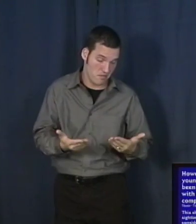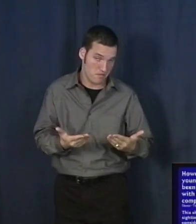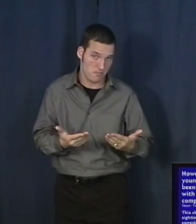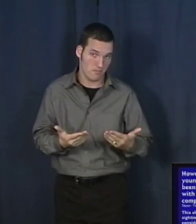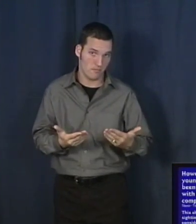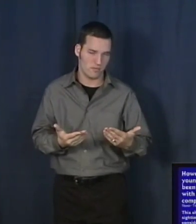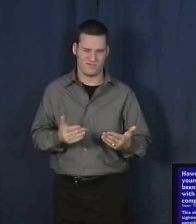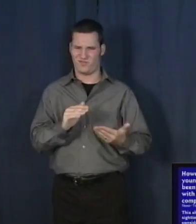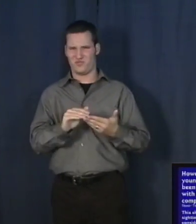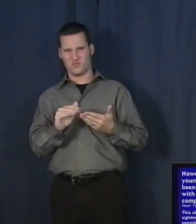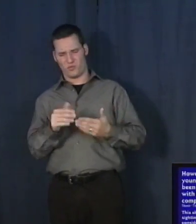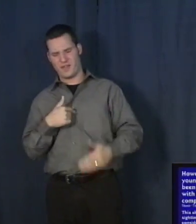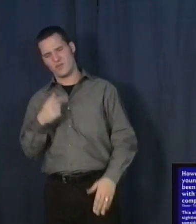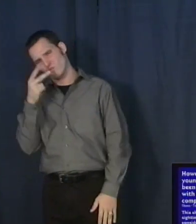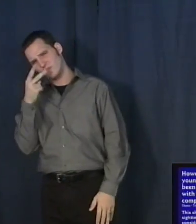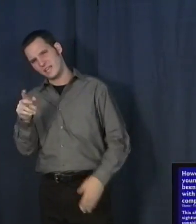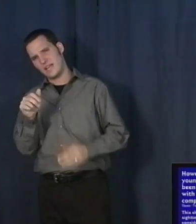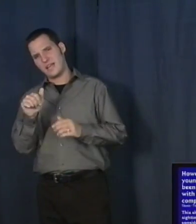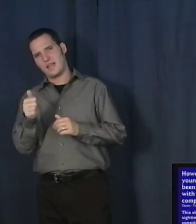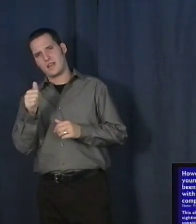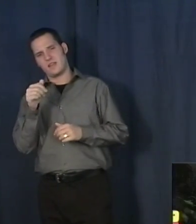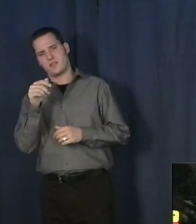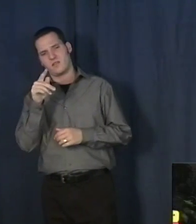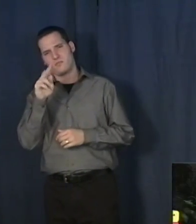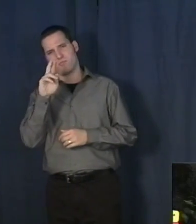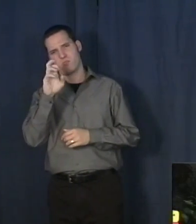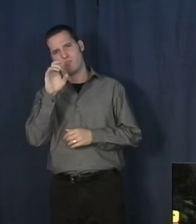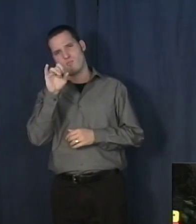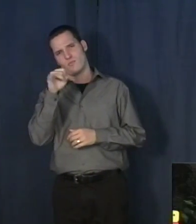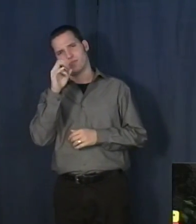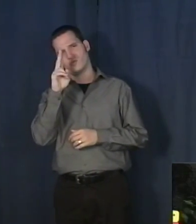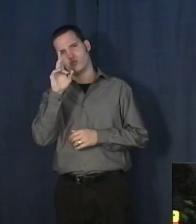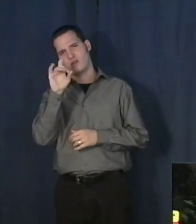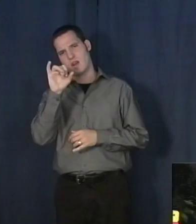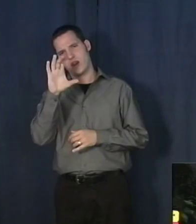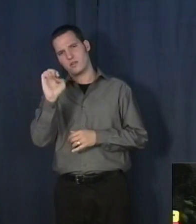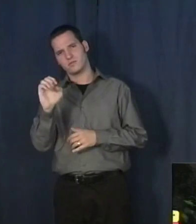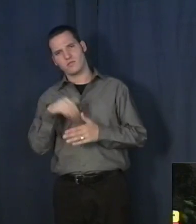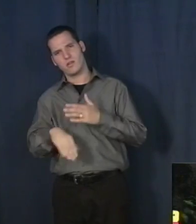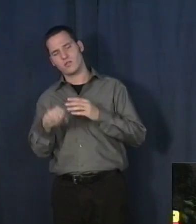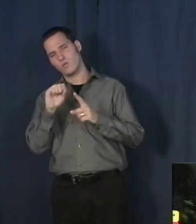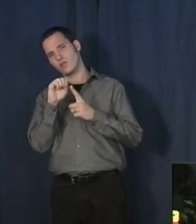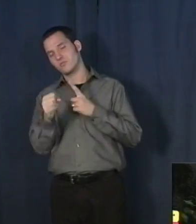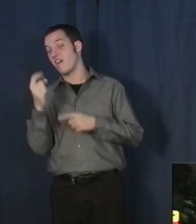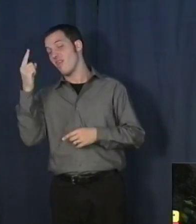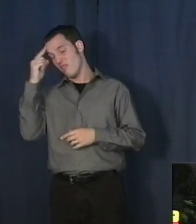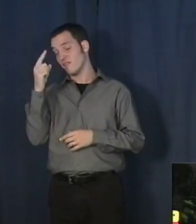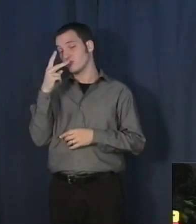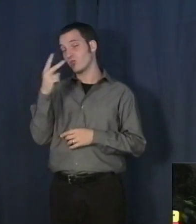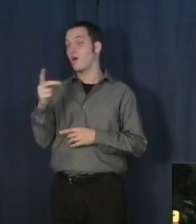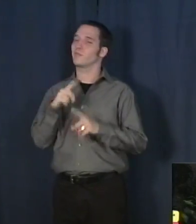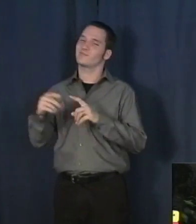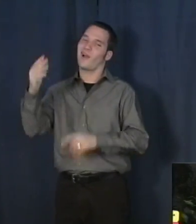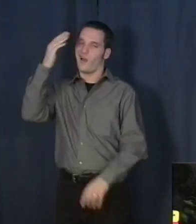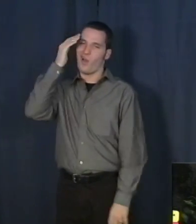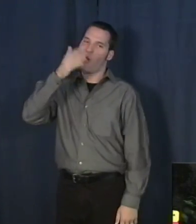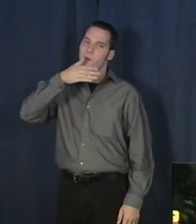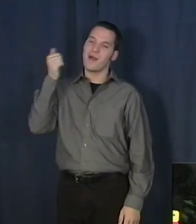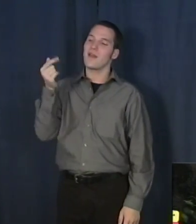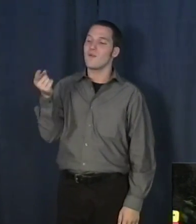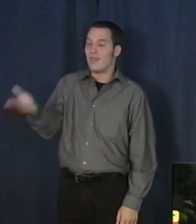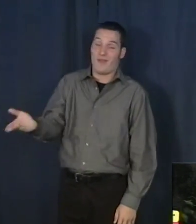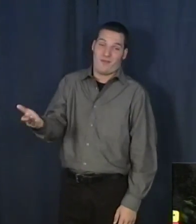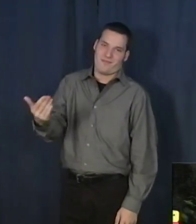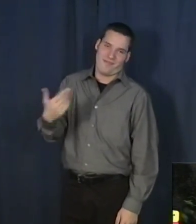been, excuse me, do you see any prejudice in that statement? In other words, he thinks he saw a sea monster, but I know